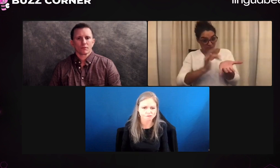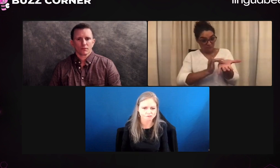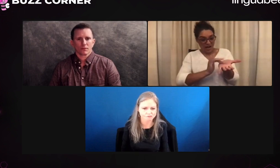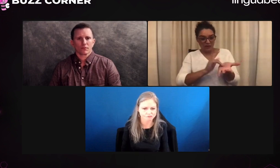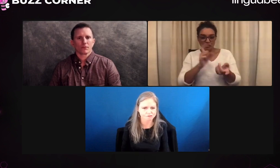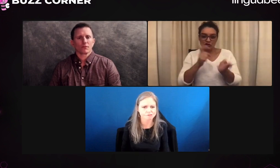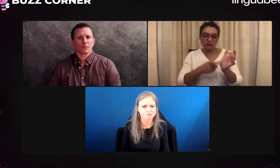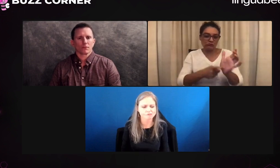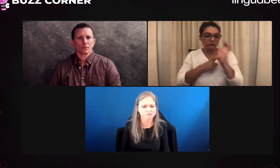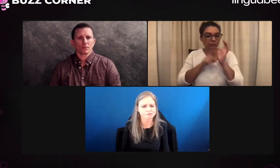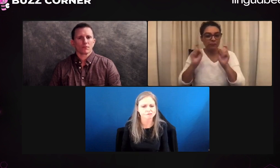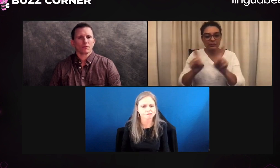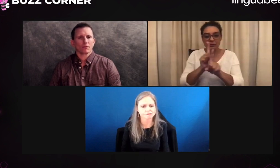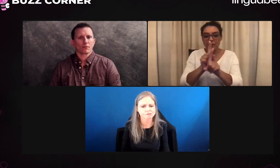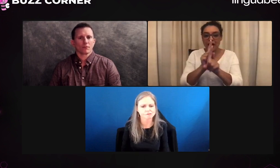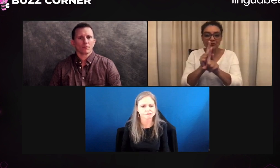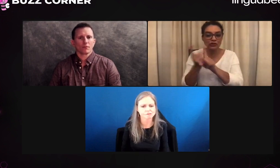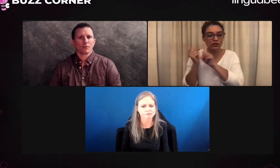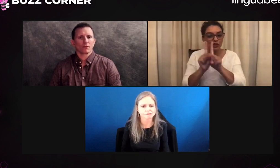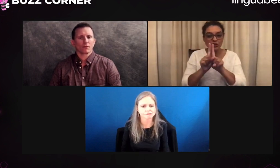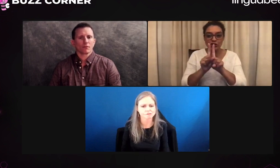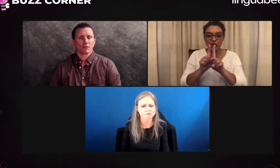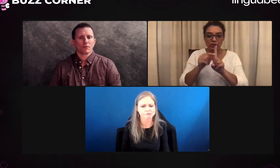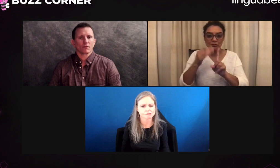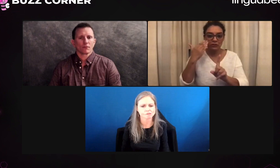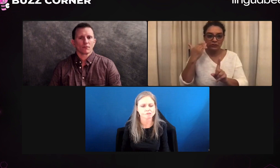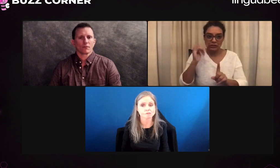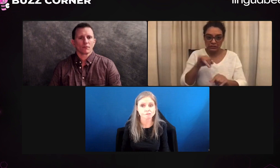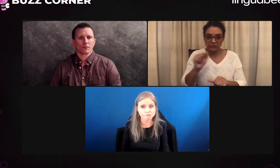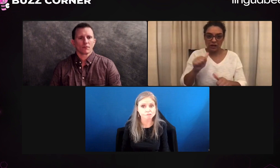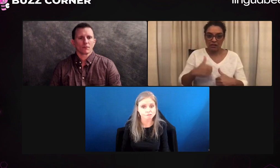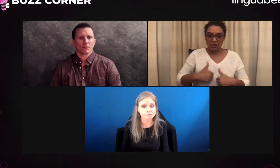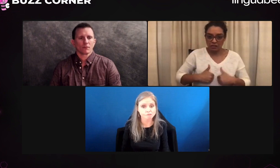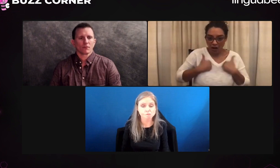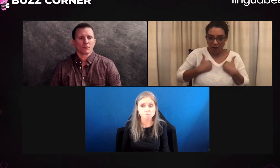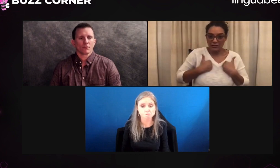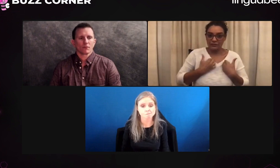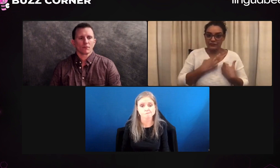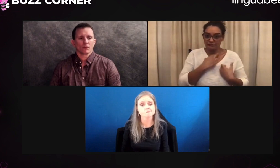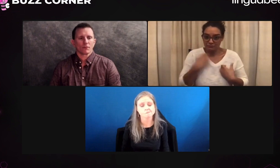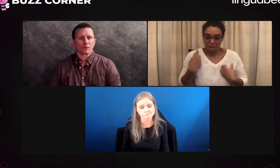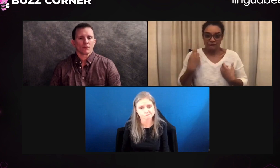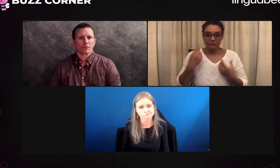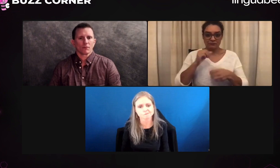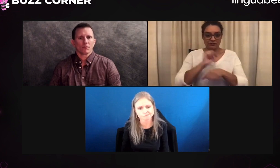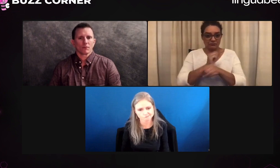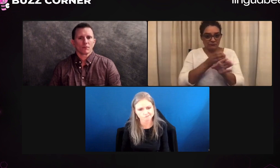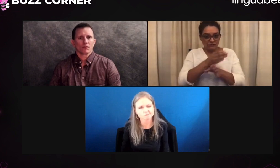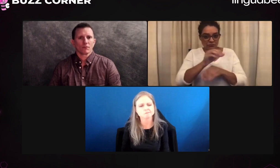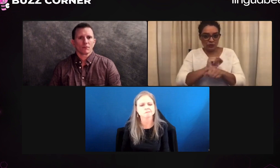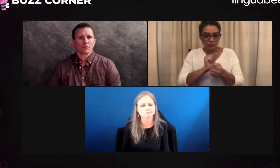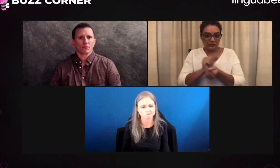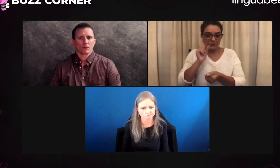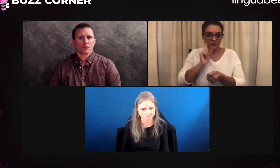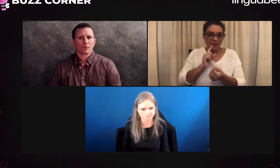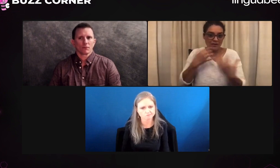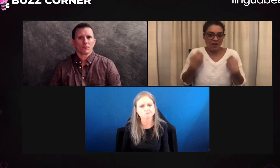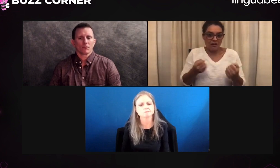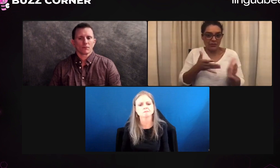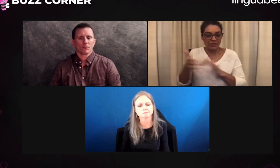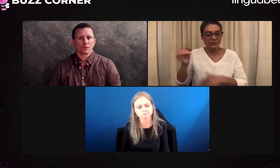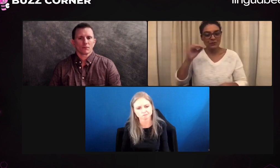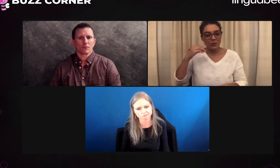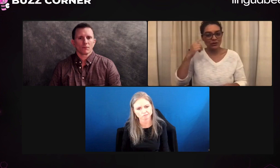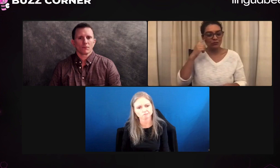right? They get that training. So I think that interpreters or new grads should be mentored as well, especially in